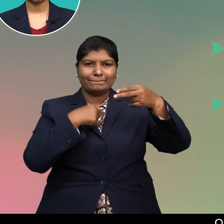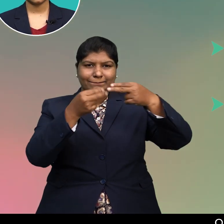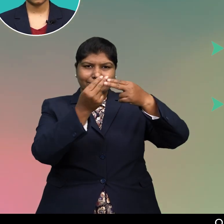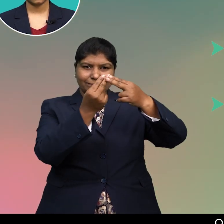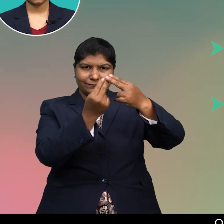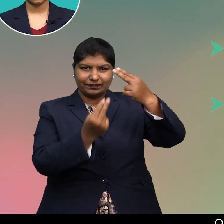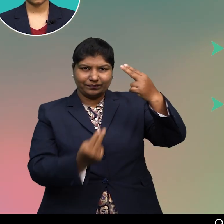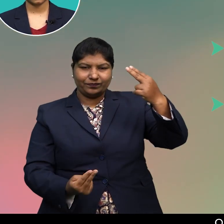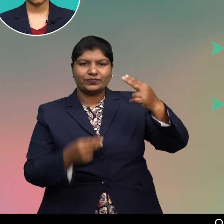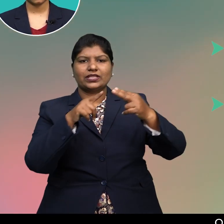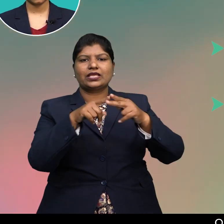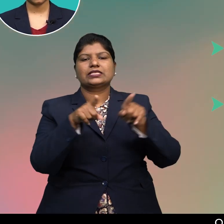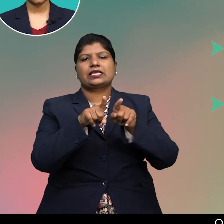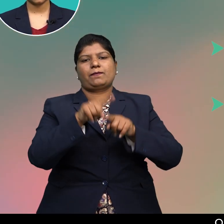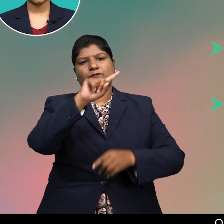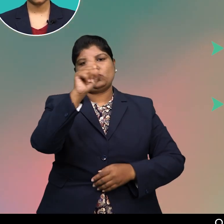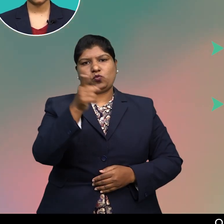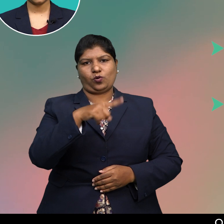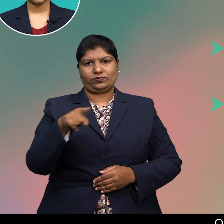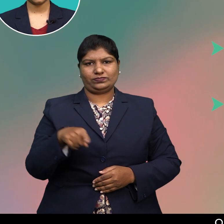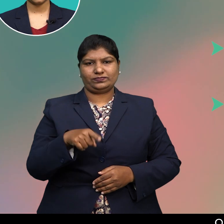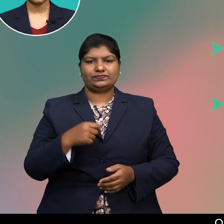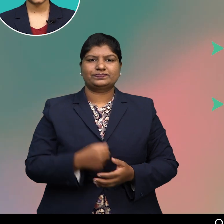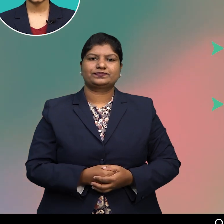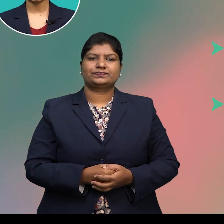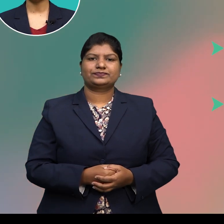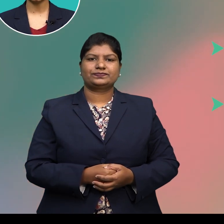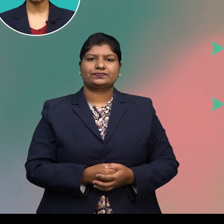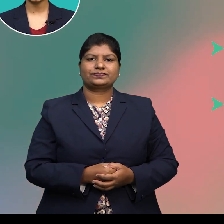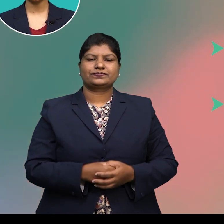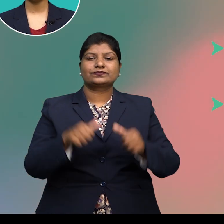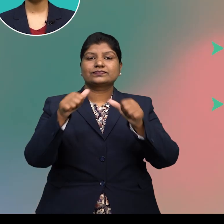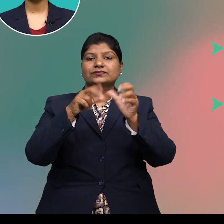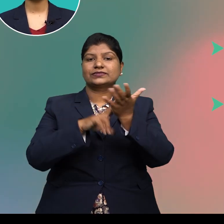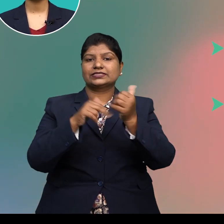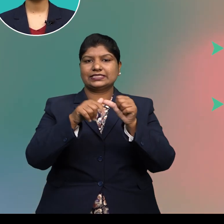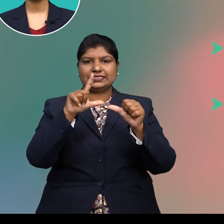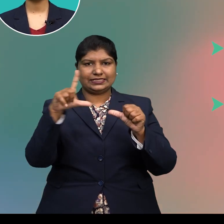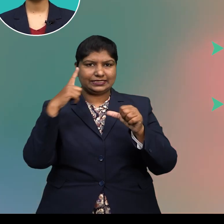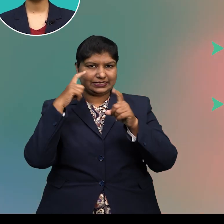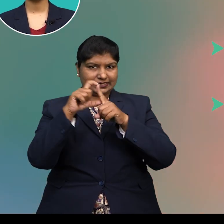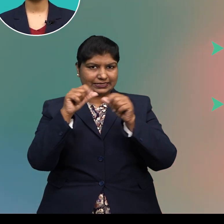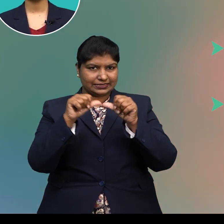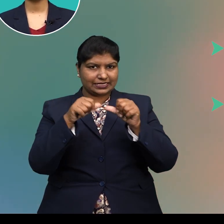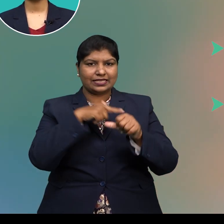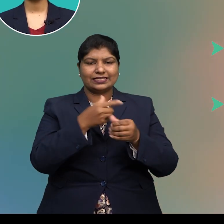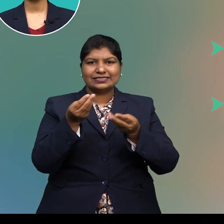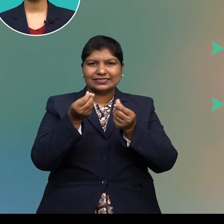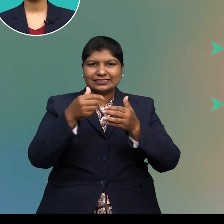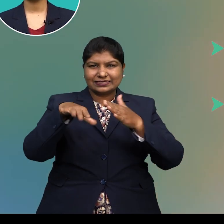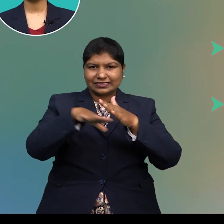are classified into various groups based on their characteristics or features.